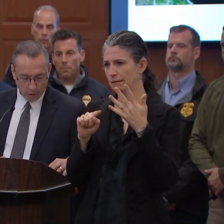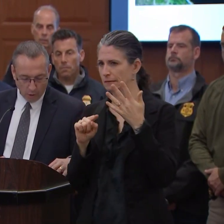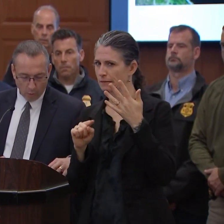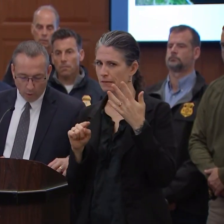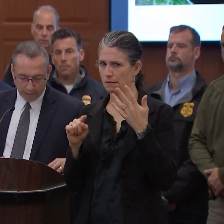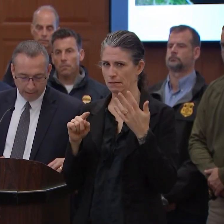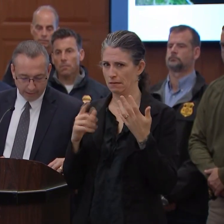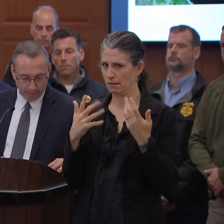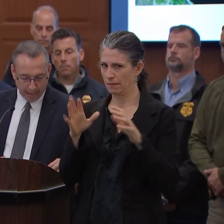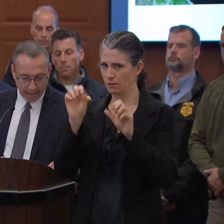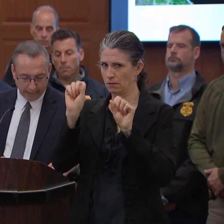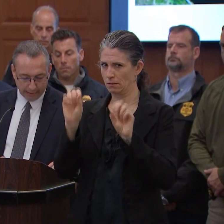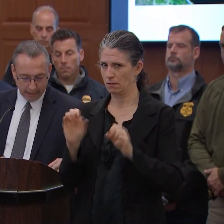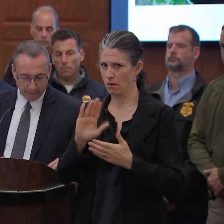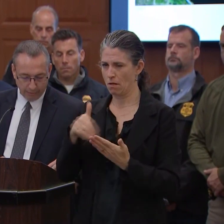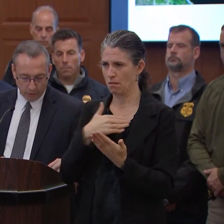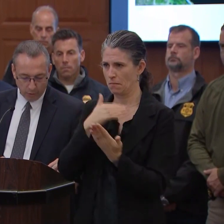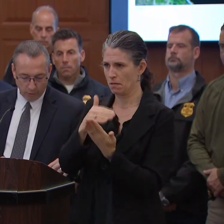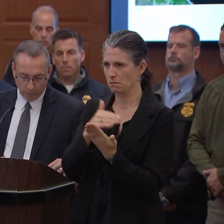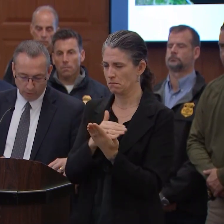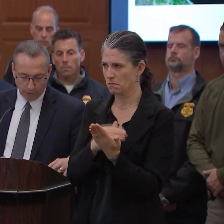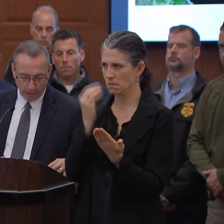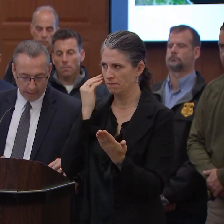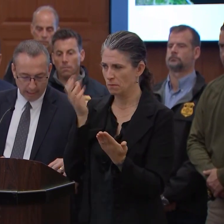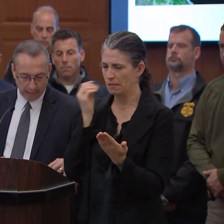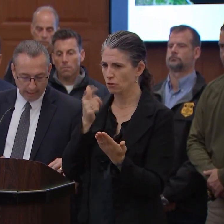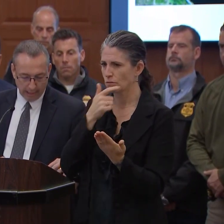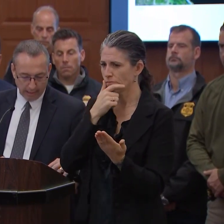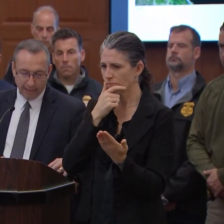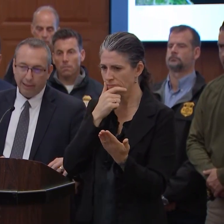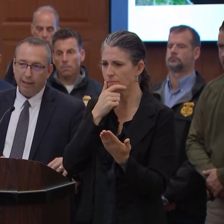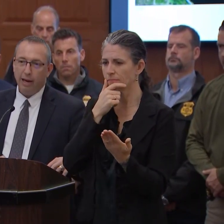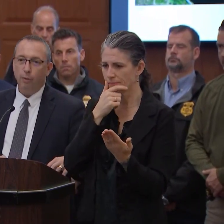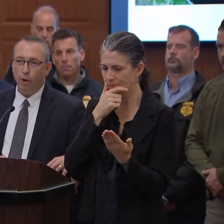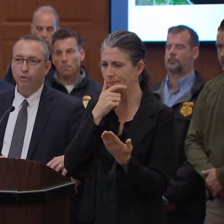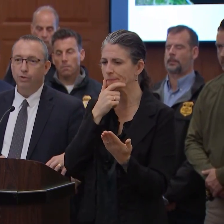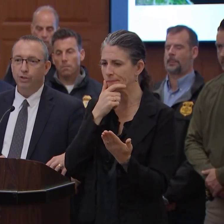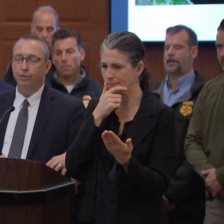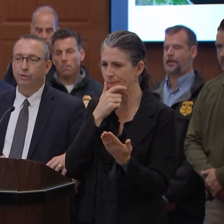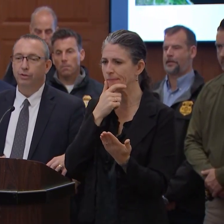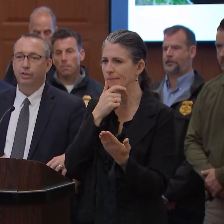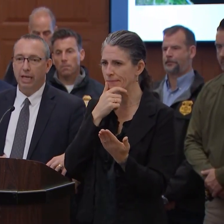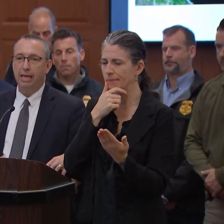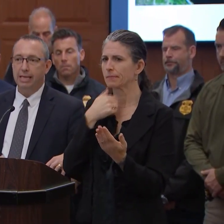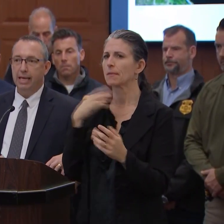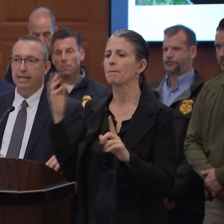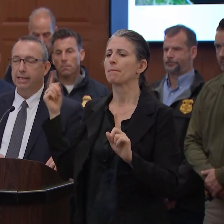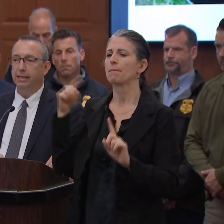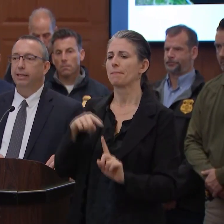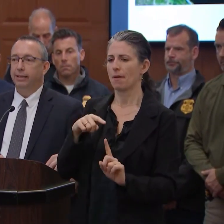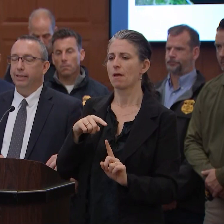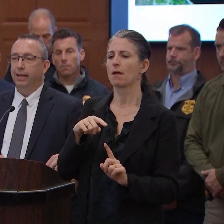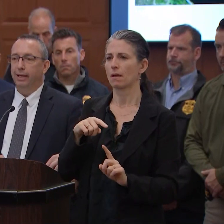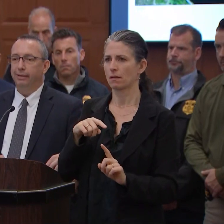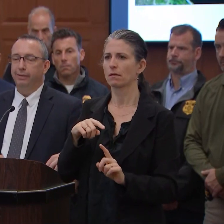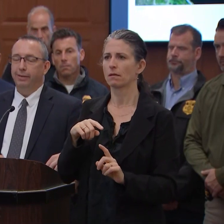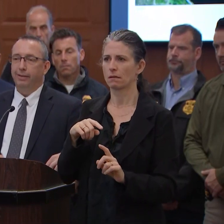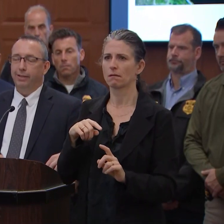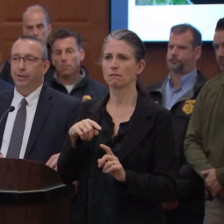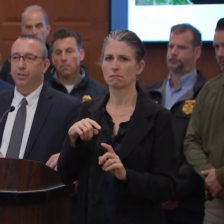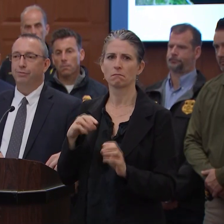that I know I wanted to come back and give you, and I would also just say again